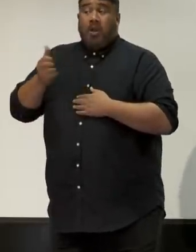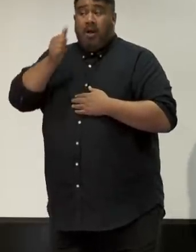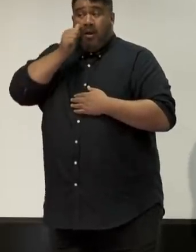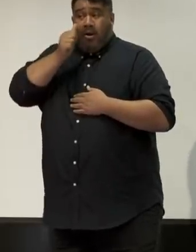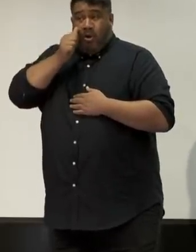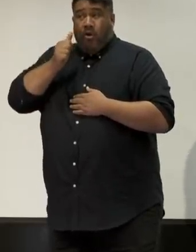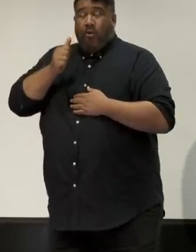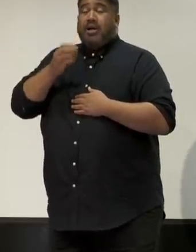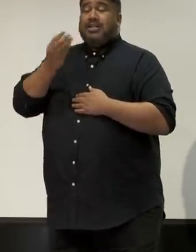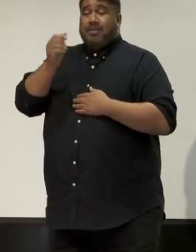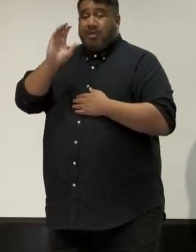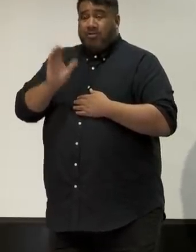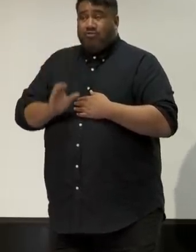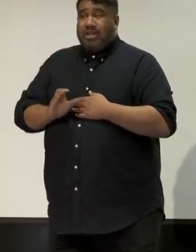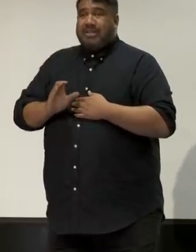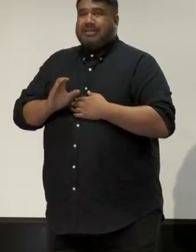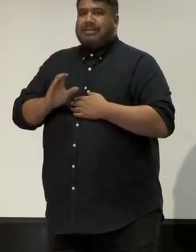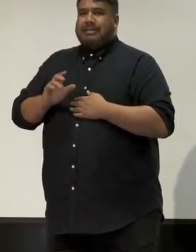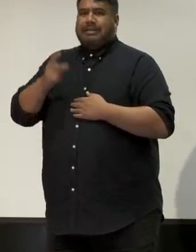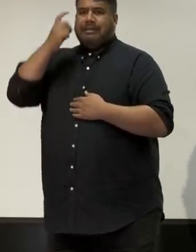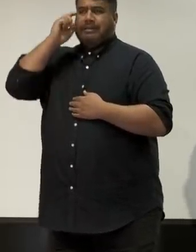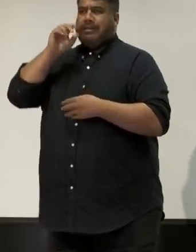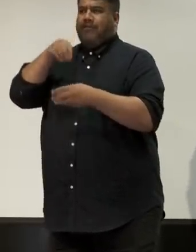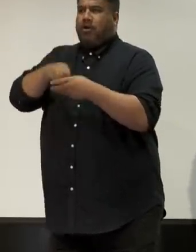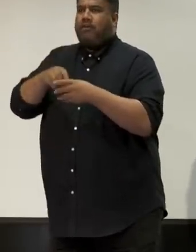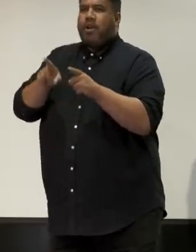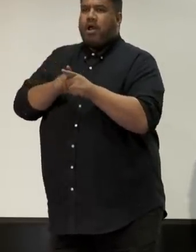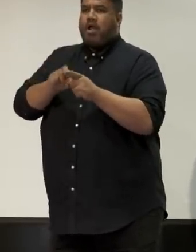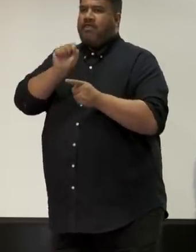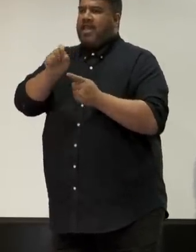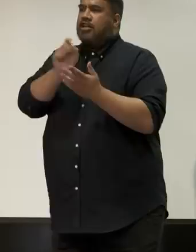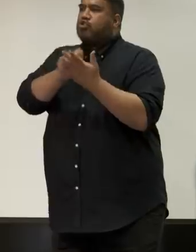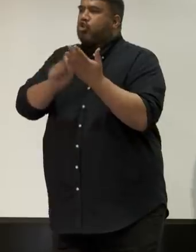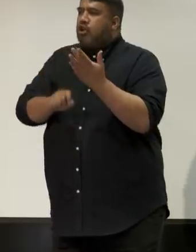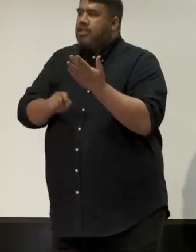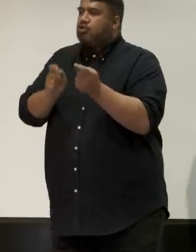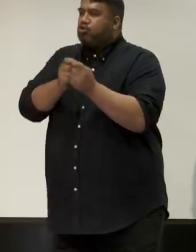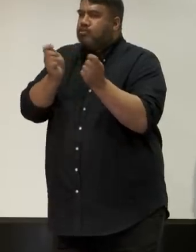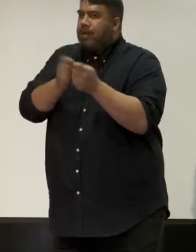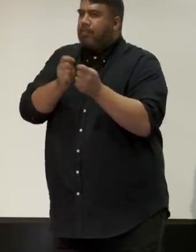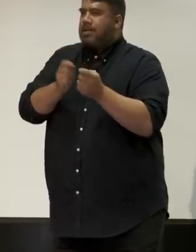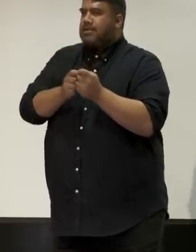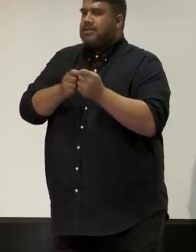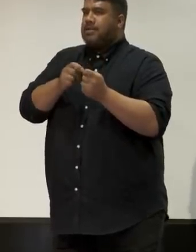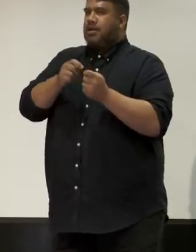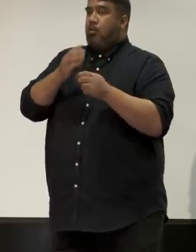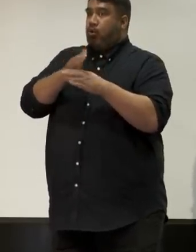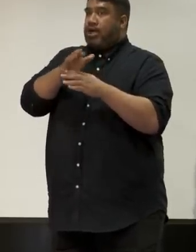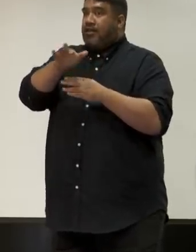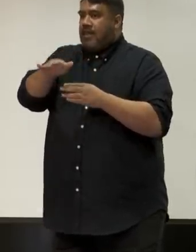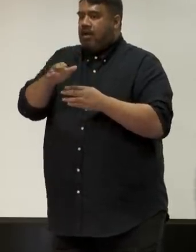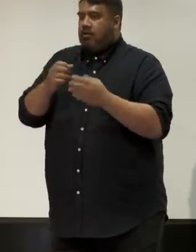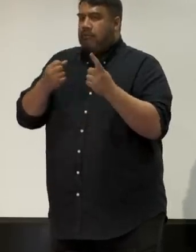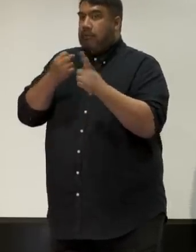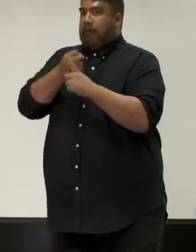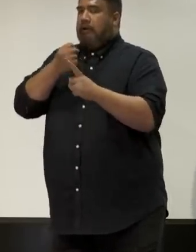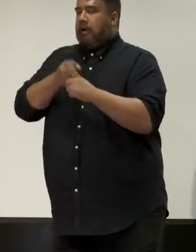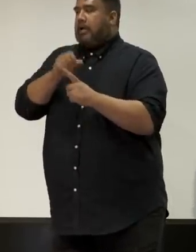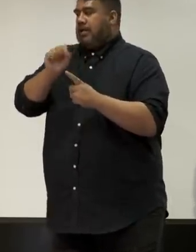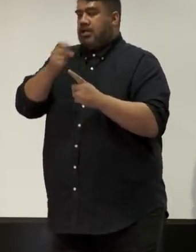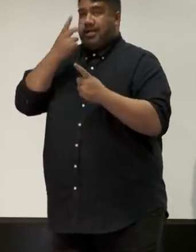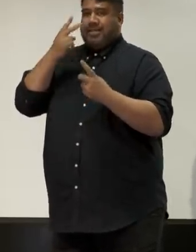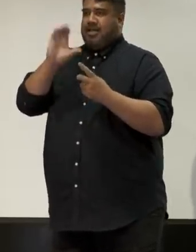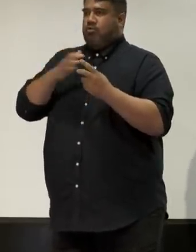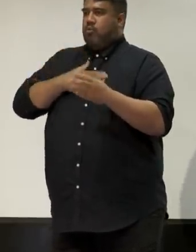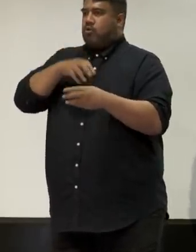own journalists have been involved, so they've had that direct link. African American citizens of the United States, specifically them, would you raise